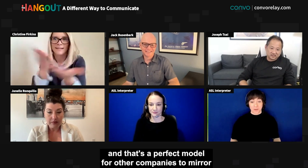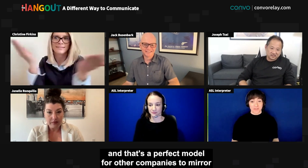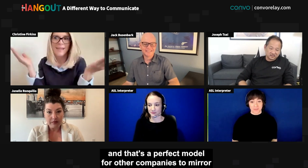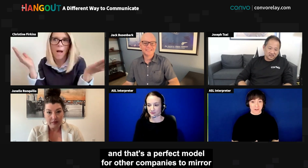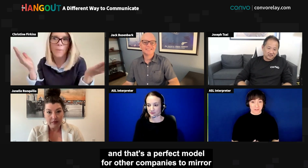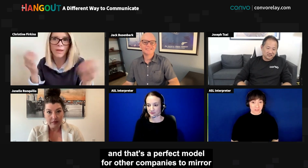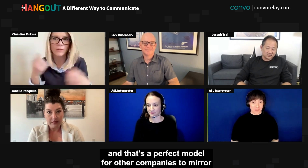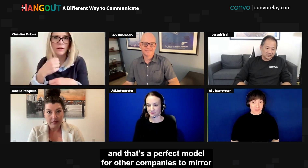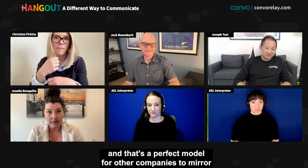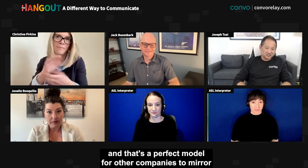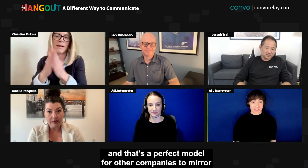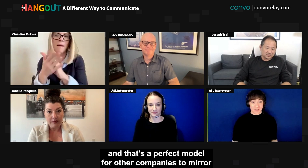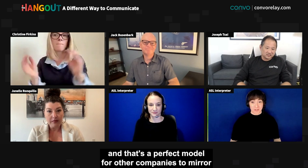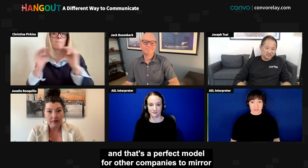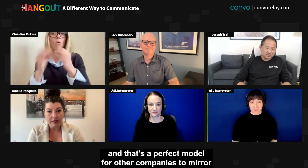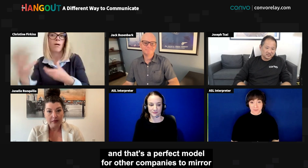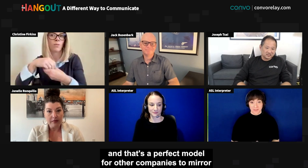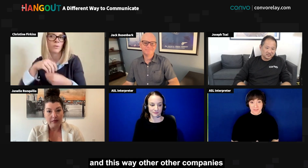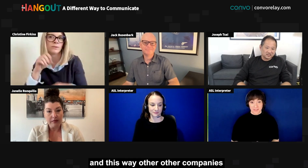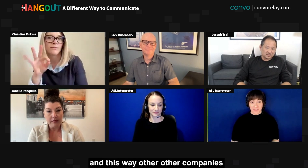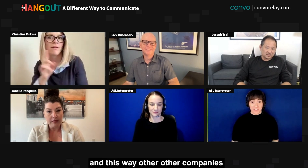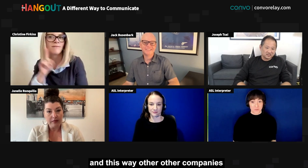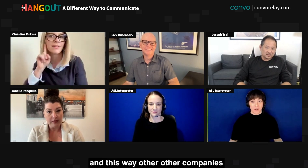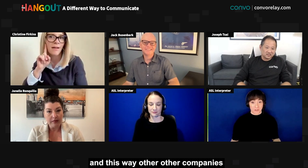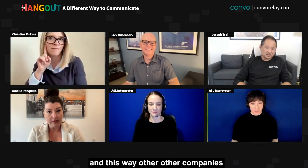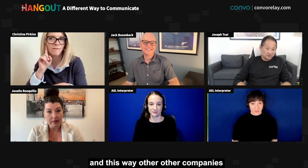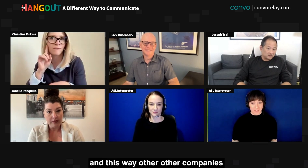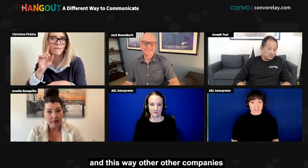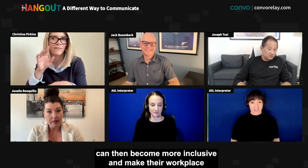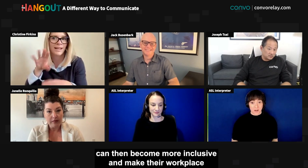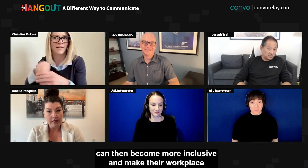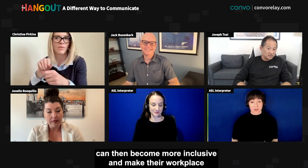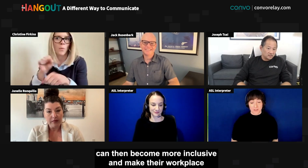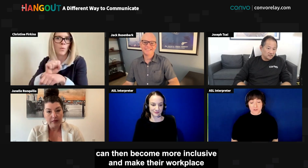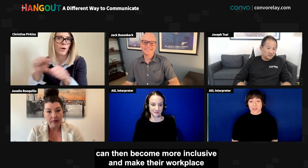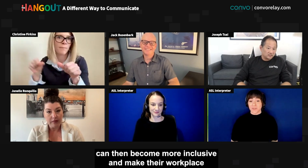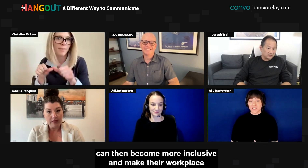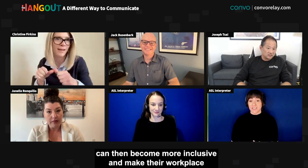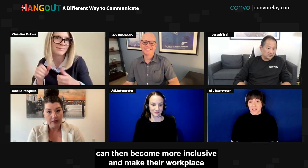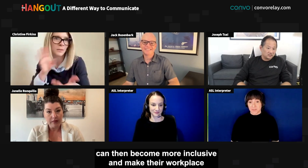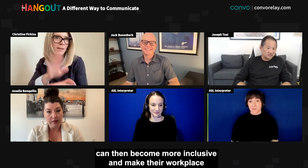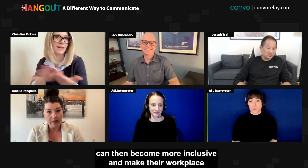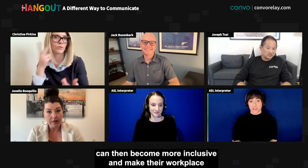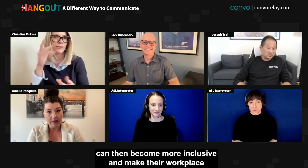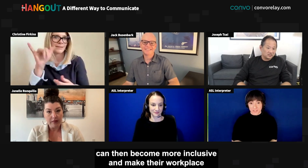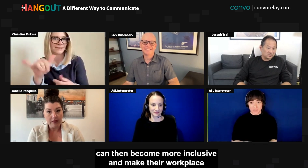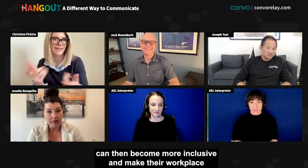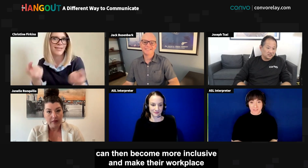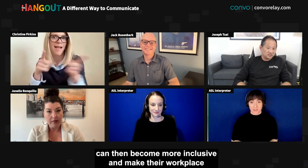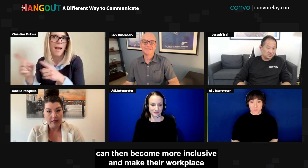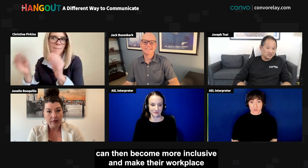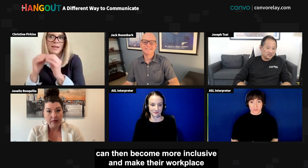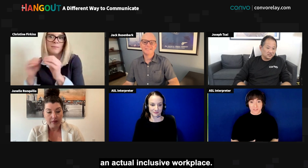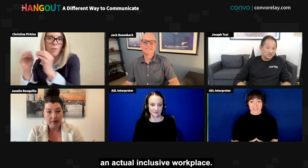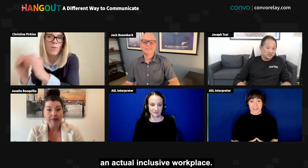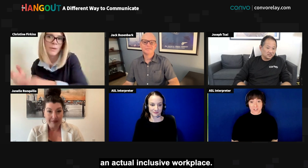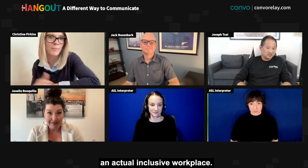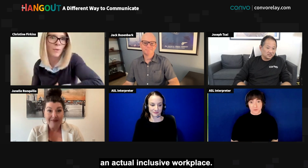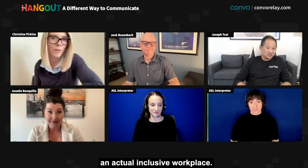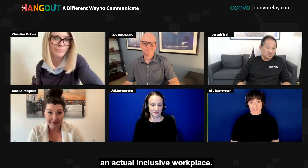perfect model for other companies to mirror. And this way other companies can then become more inclusive and make their workplace an actual inclusive